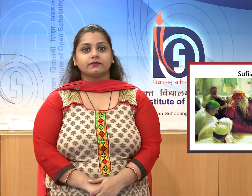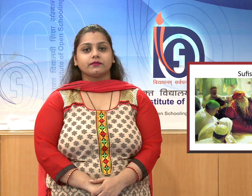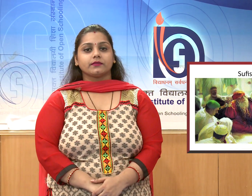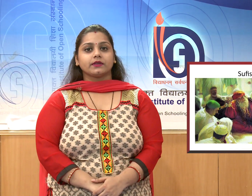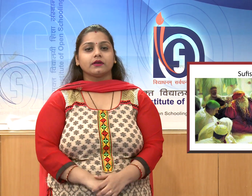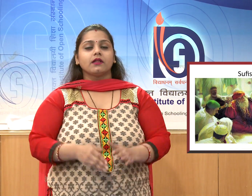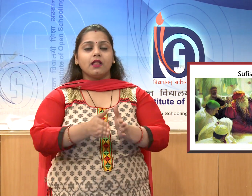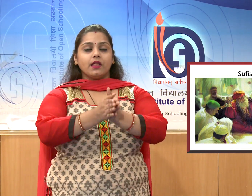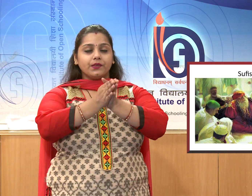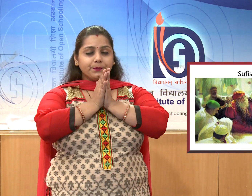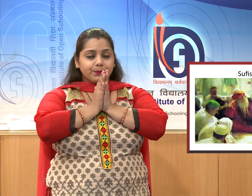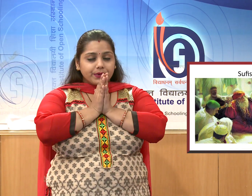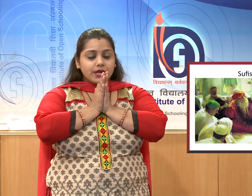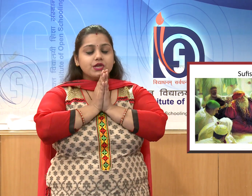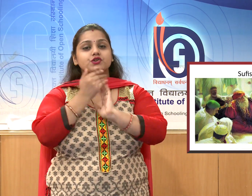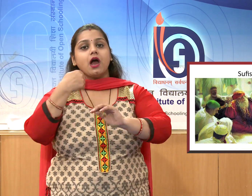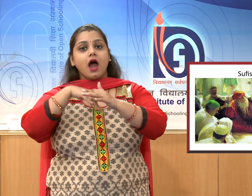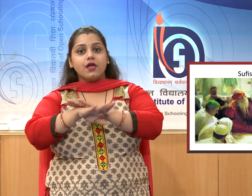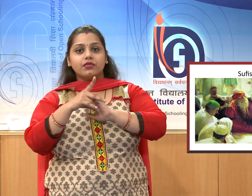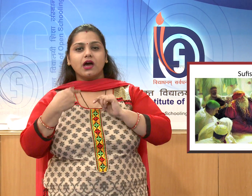They preached tolerance and compassion.